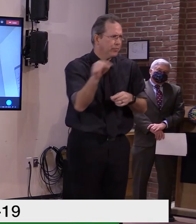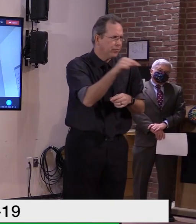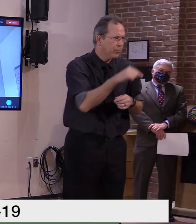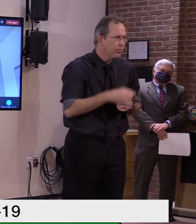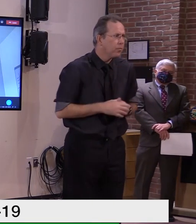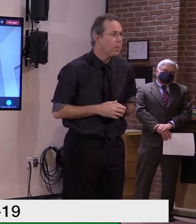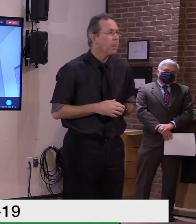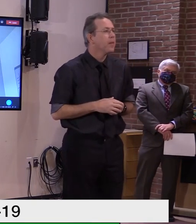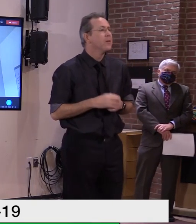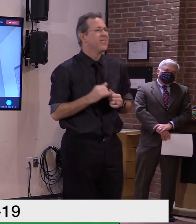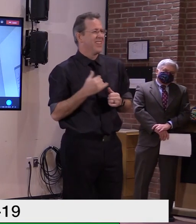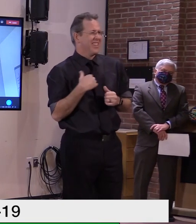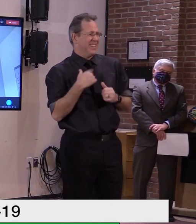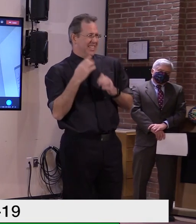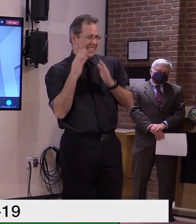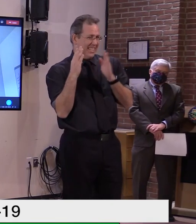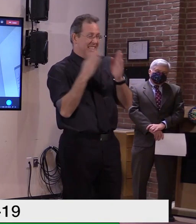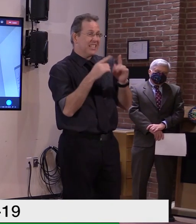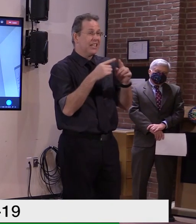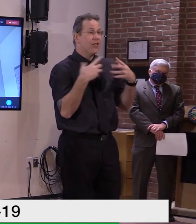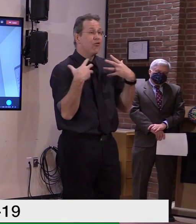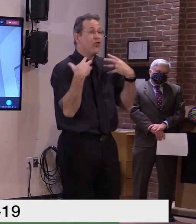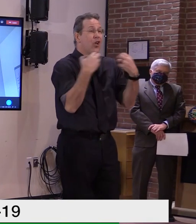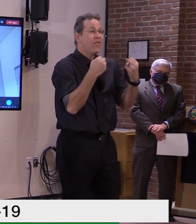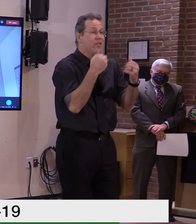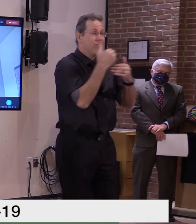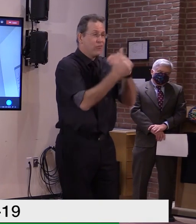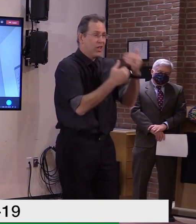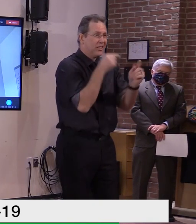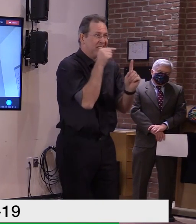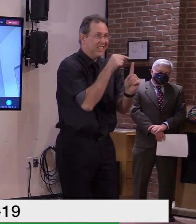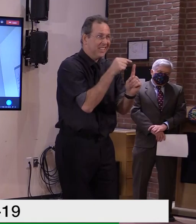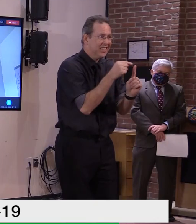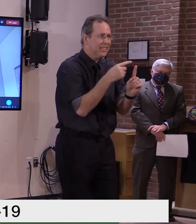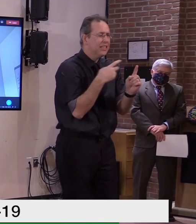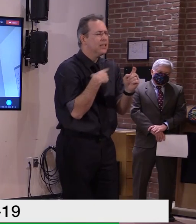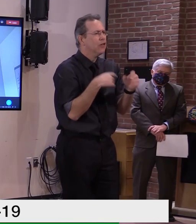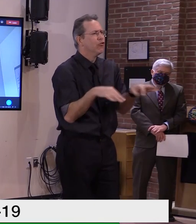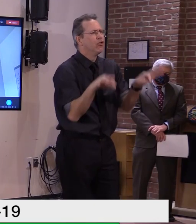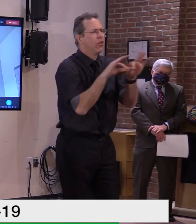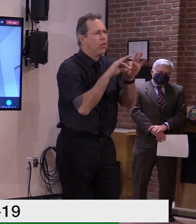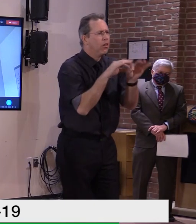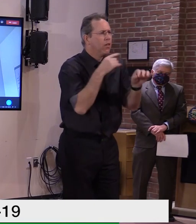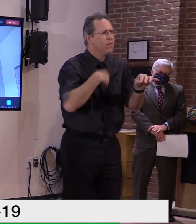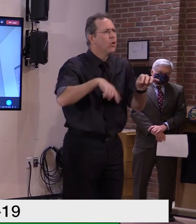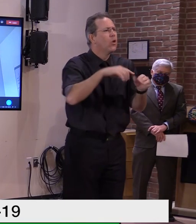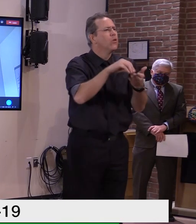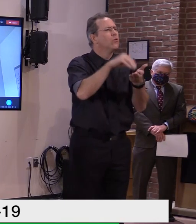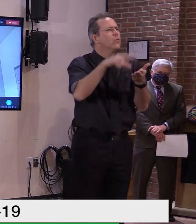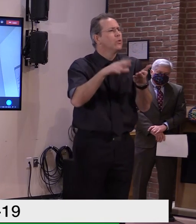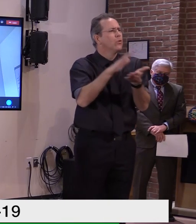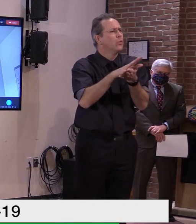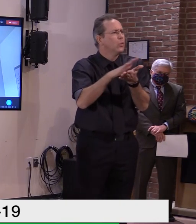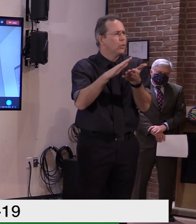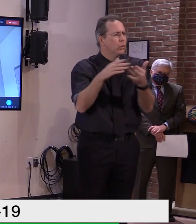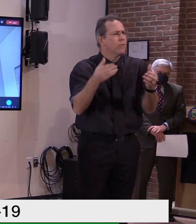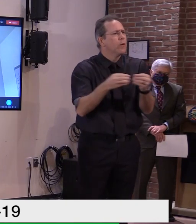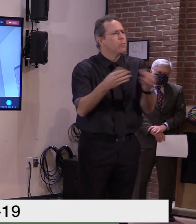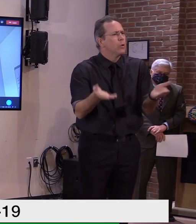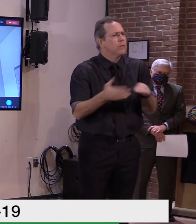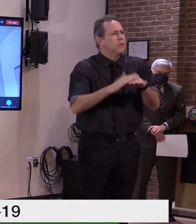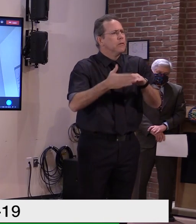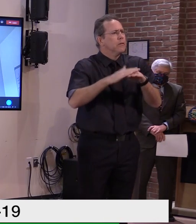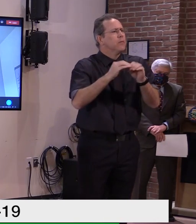phase, it'll be important that all schools prioritize increasing the amount of in-person instruction. Our recovery work in education